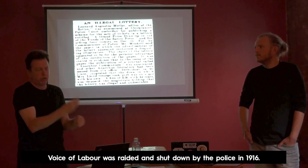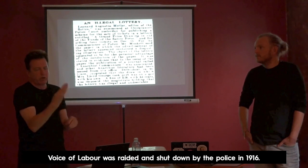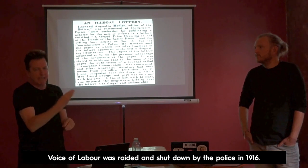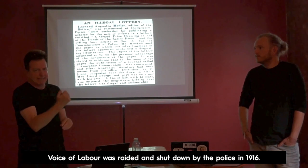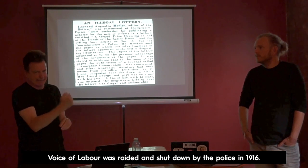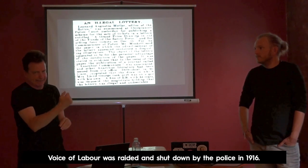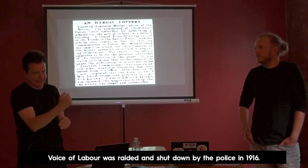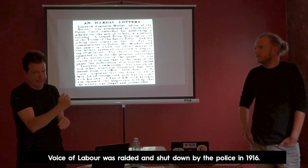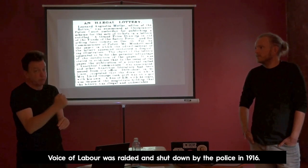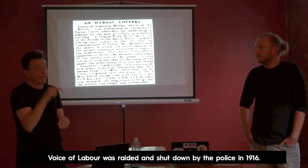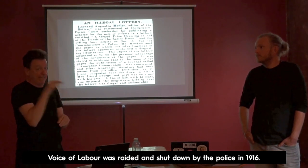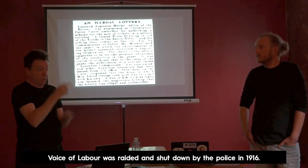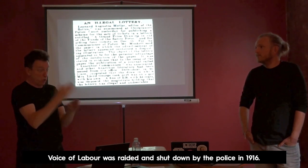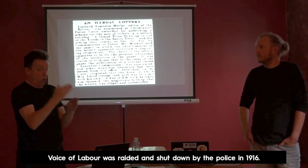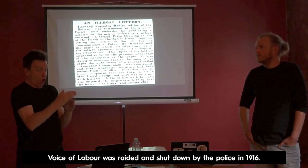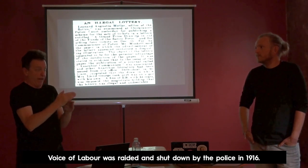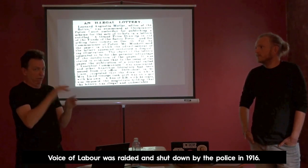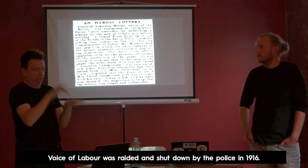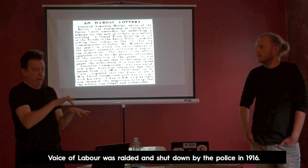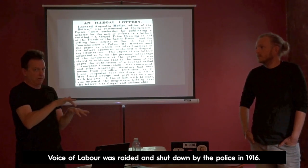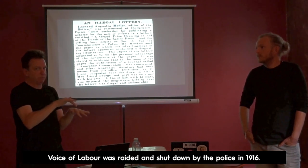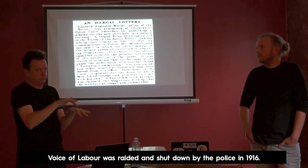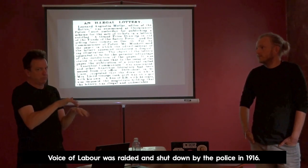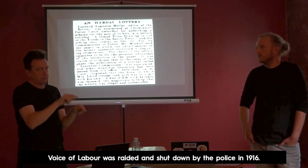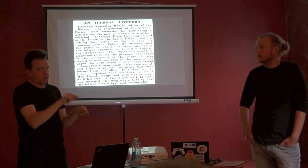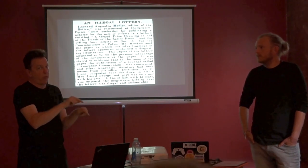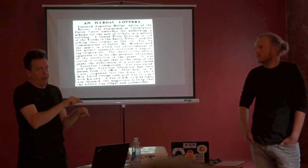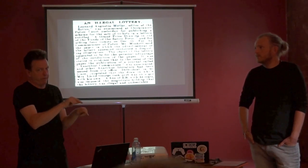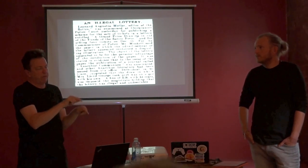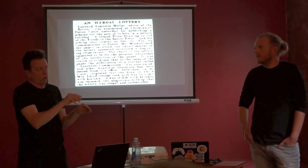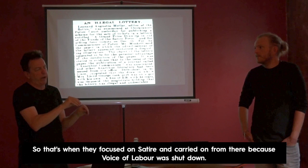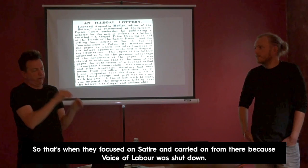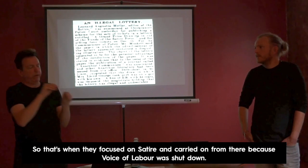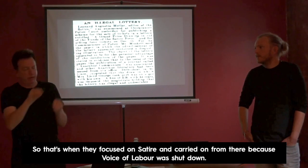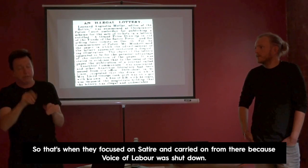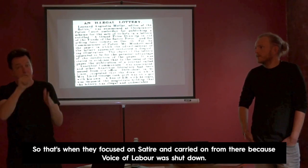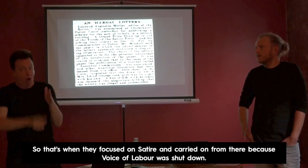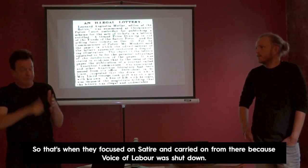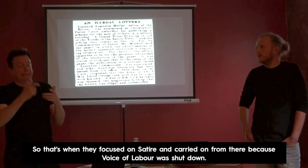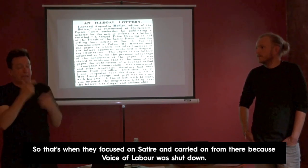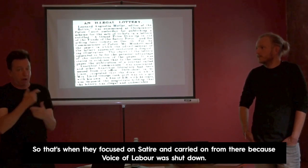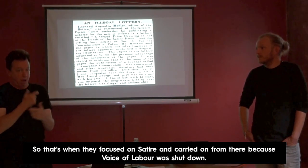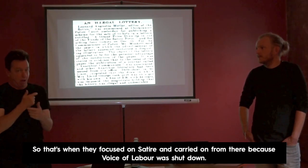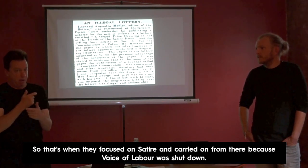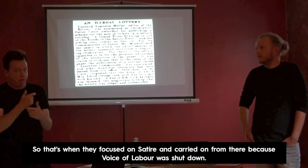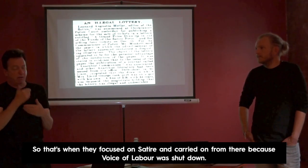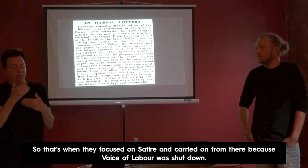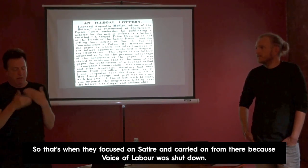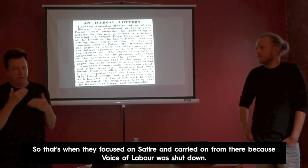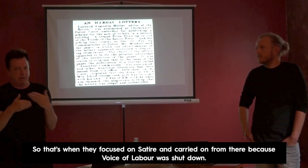was shut down by the police. Sorry, they were raided, and he was working there. It wasn't satire. It was raided. Yeah. So that's when they focused on